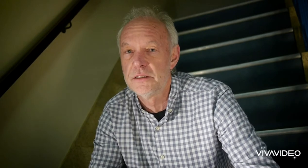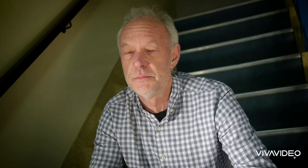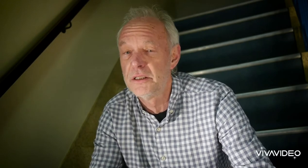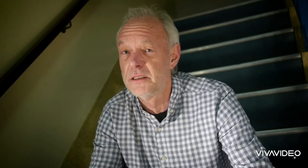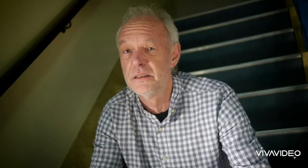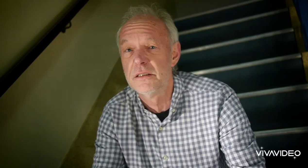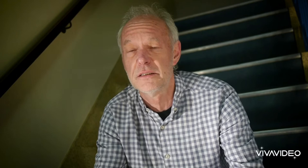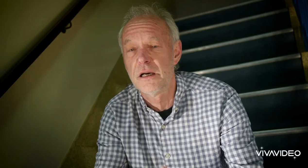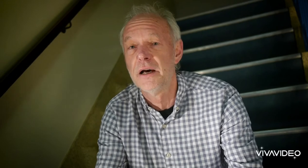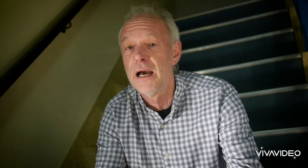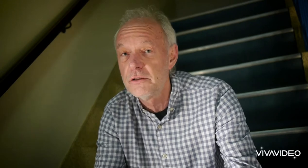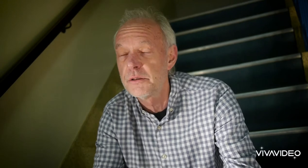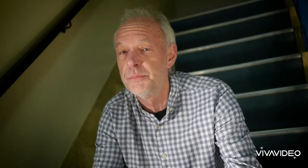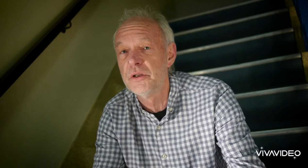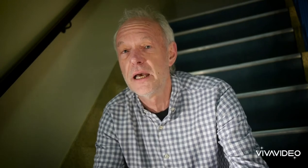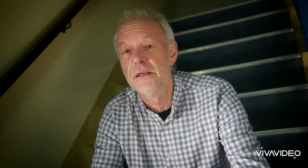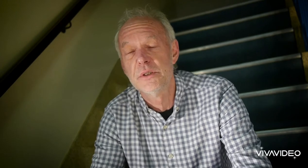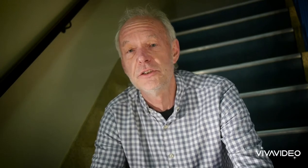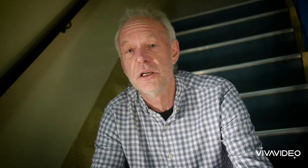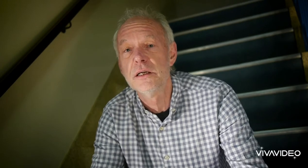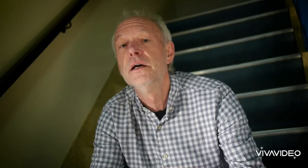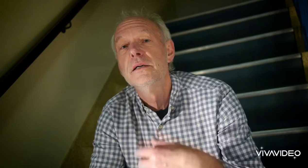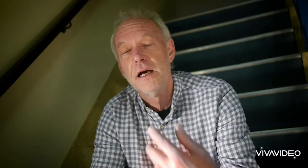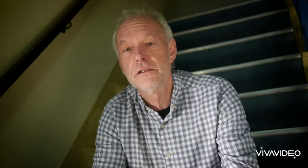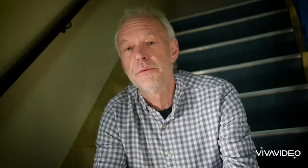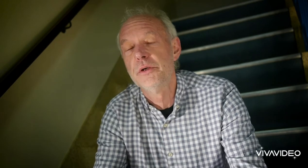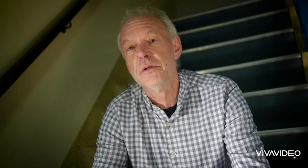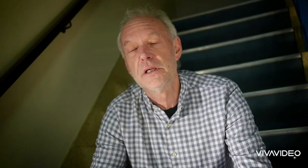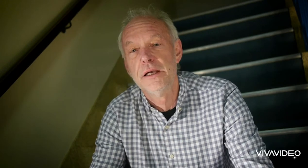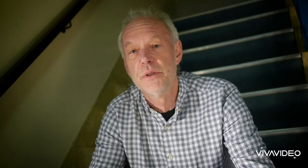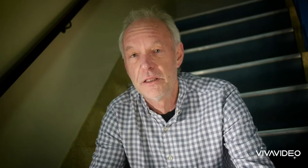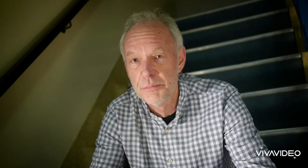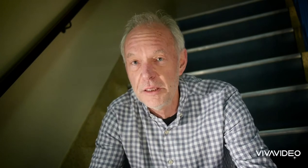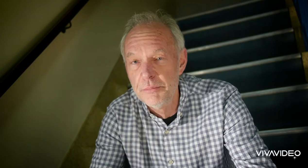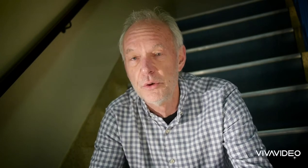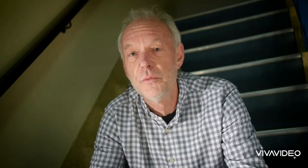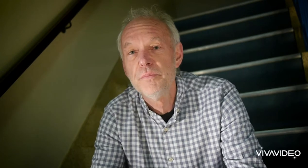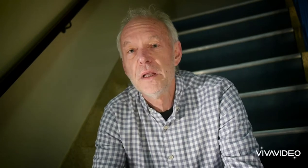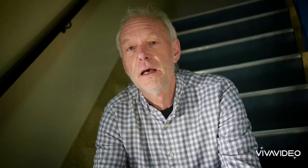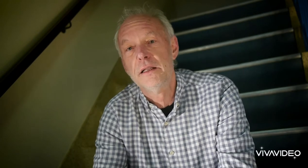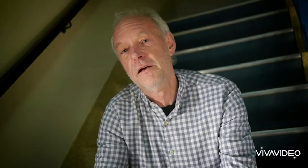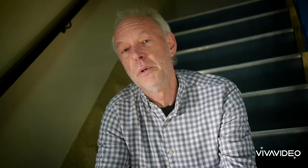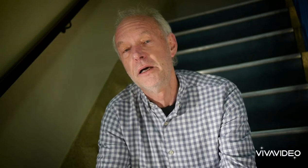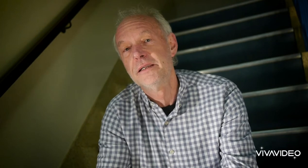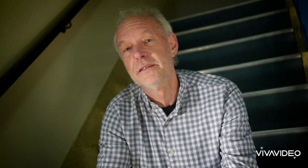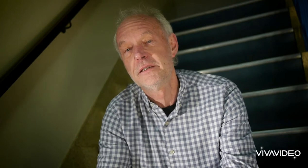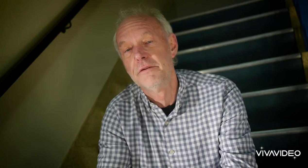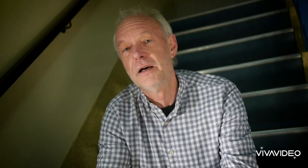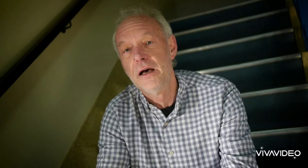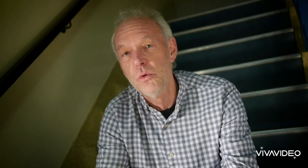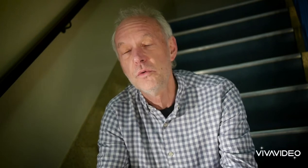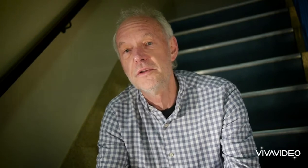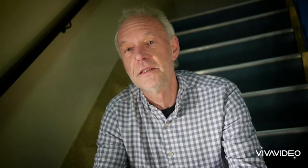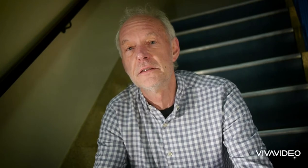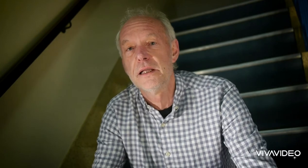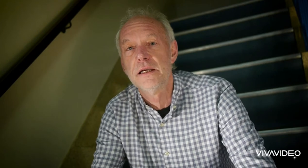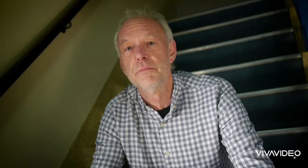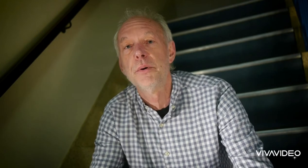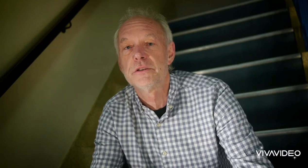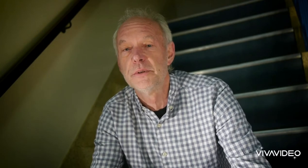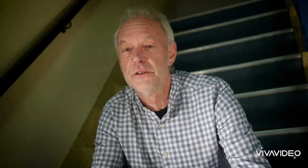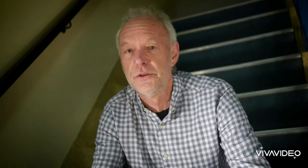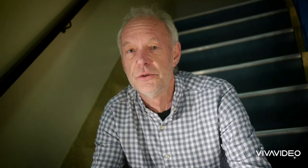with learning disabilities to discover how to communicate with each other, how to communicate with other people, and thereby discover all the things